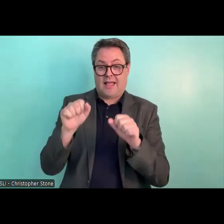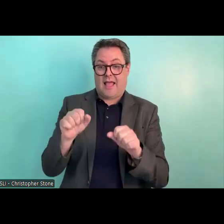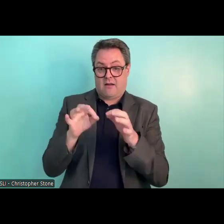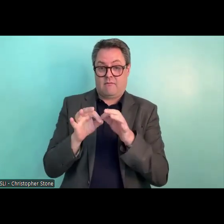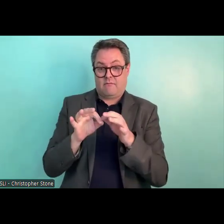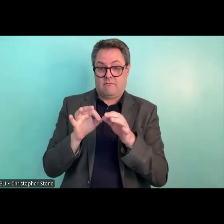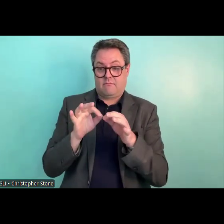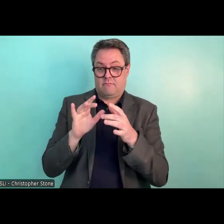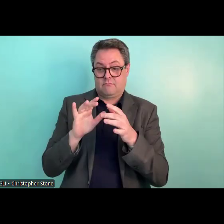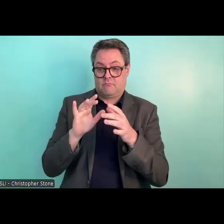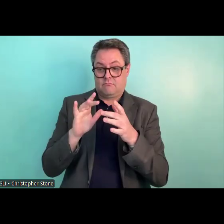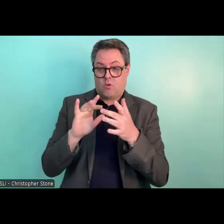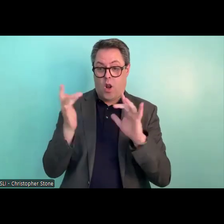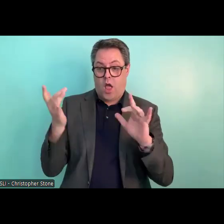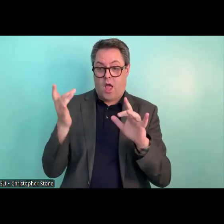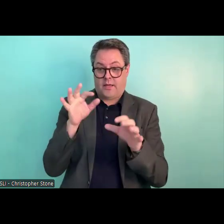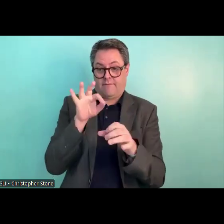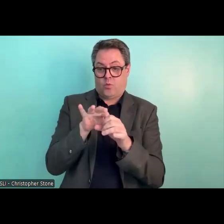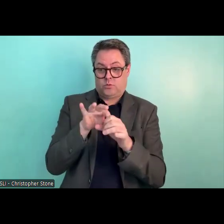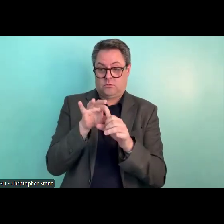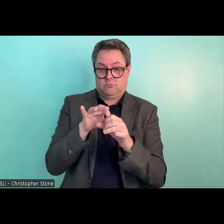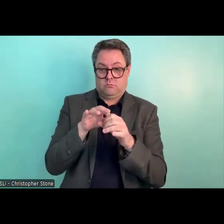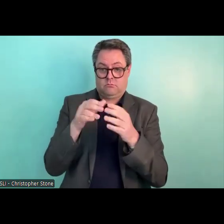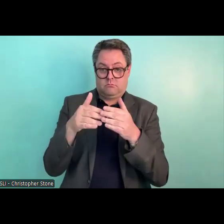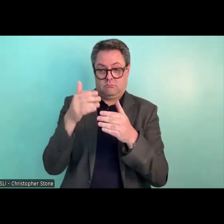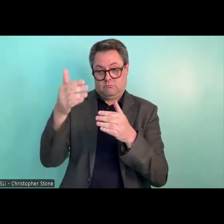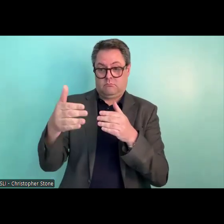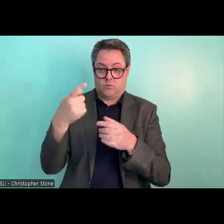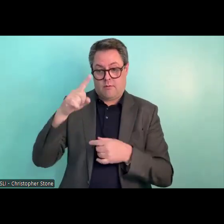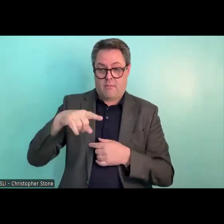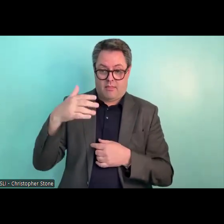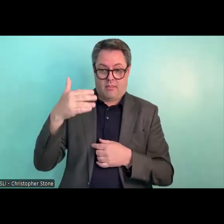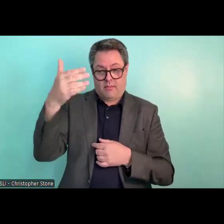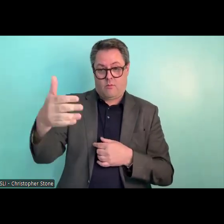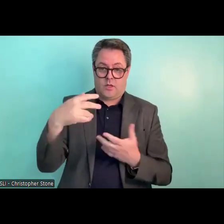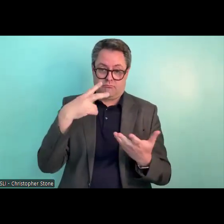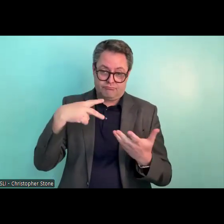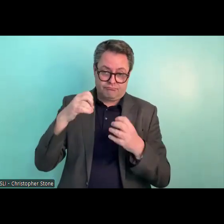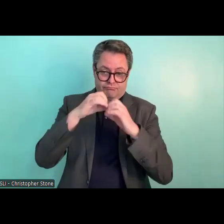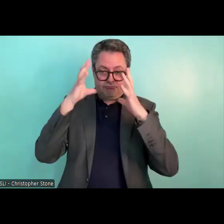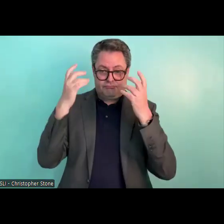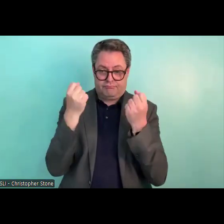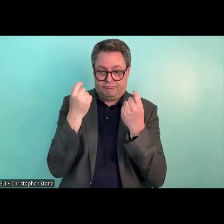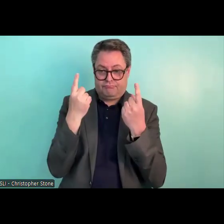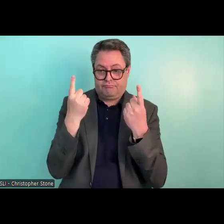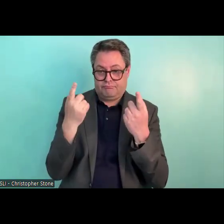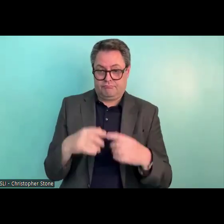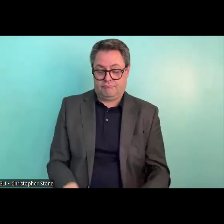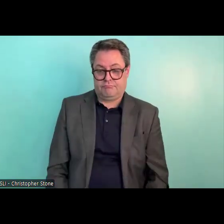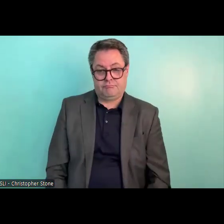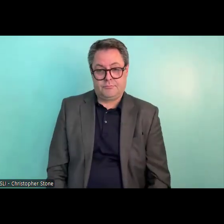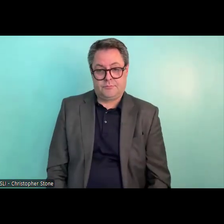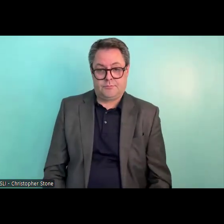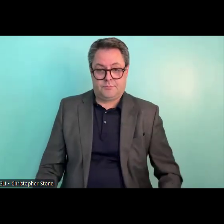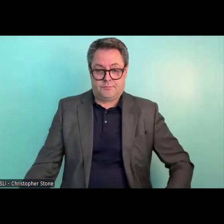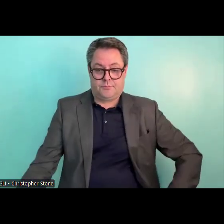So maybe we postpone the votes and we have a later online voting section in a month's time where people